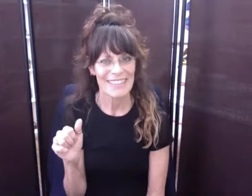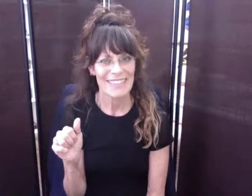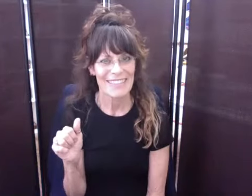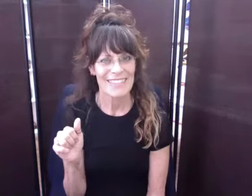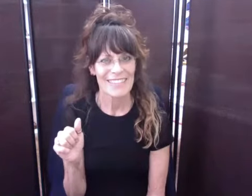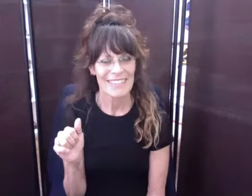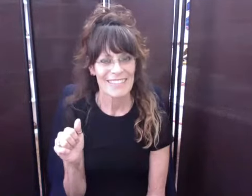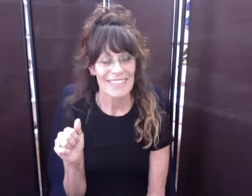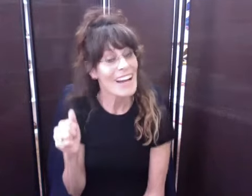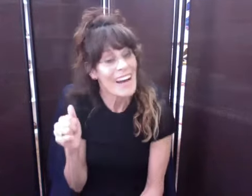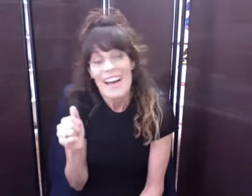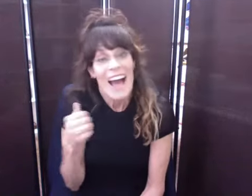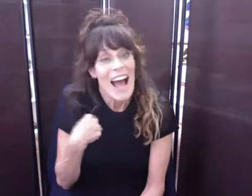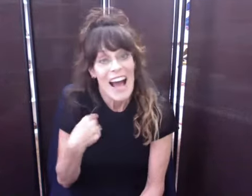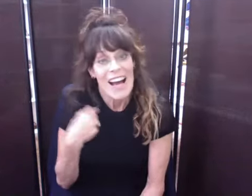You see, I came to AA, batteries not included.